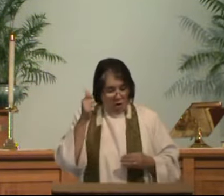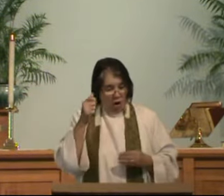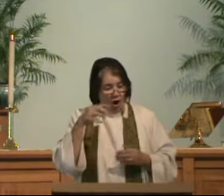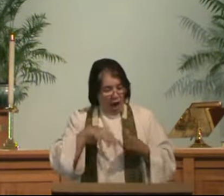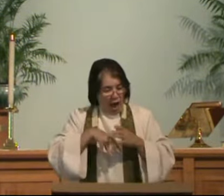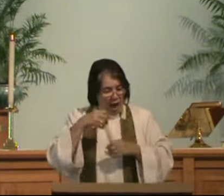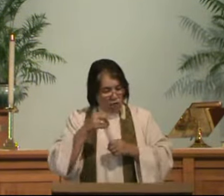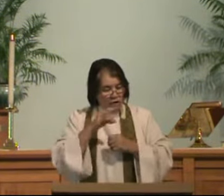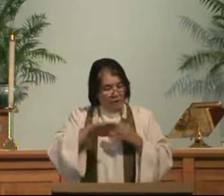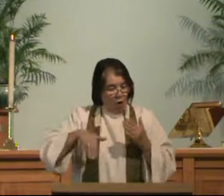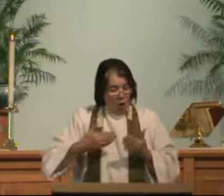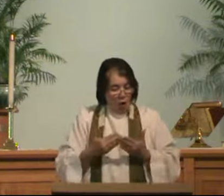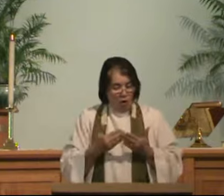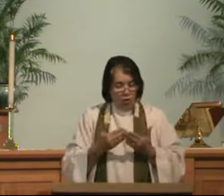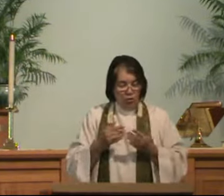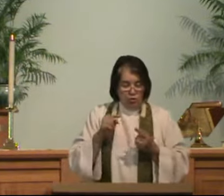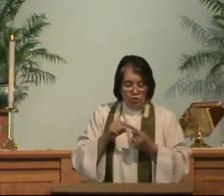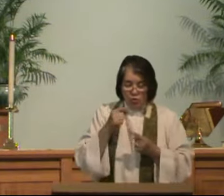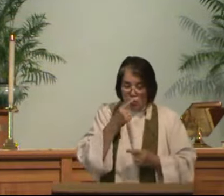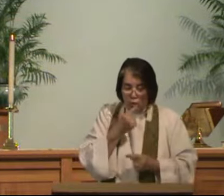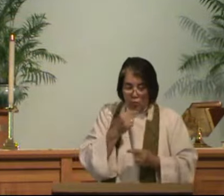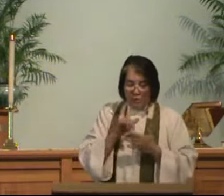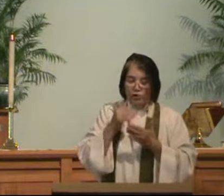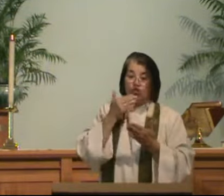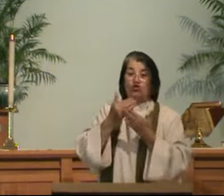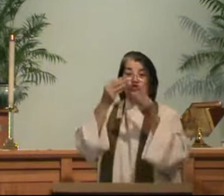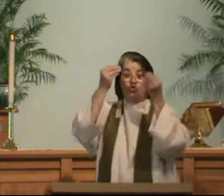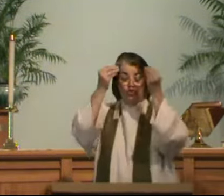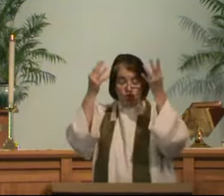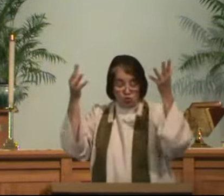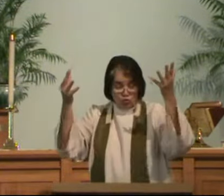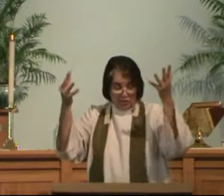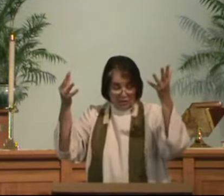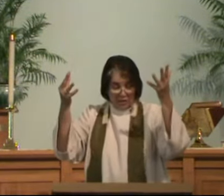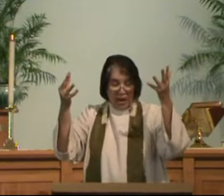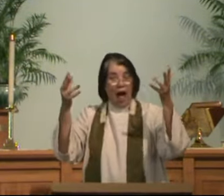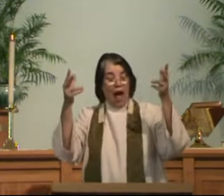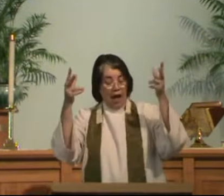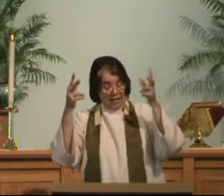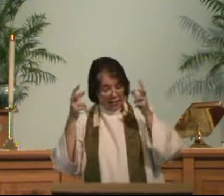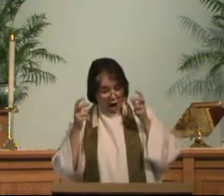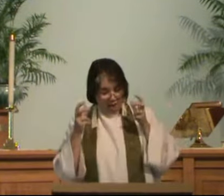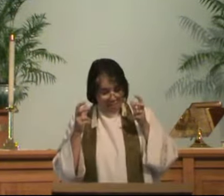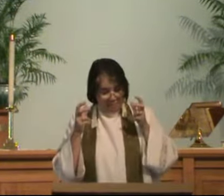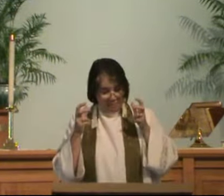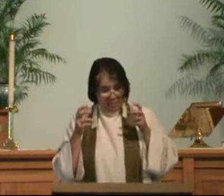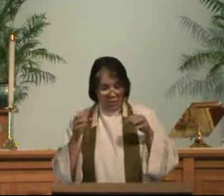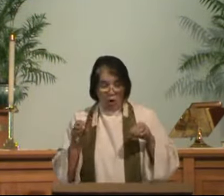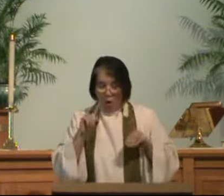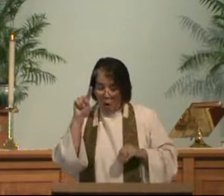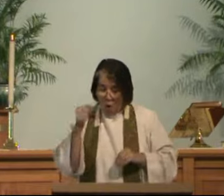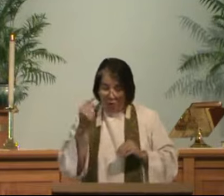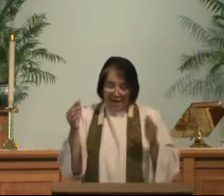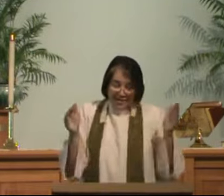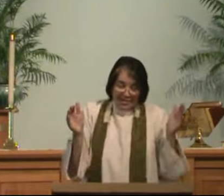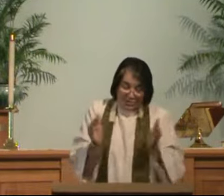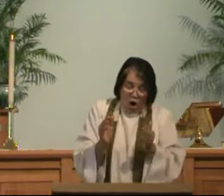For out of all to whom the good news has come, only a